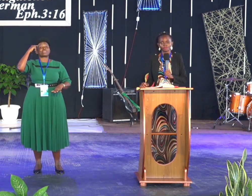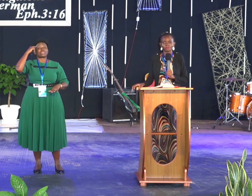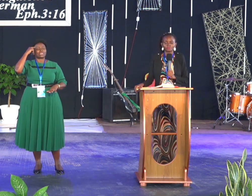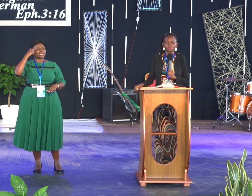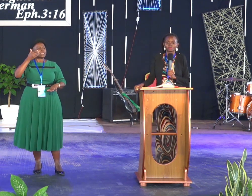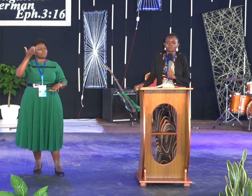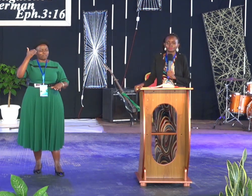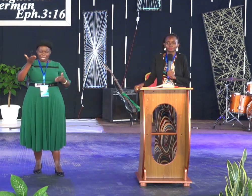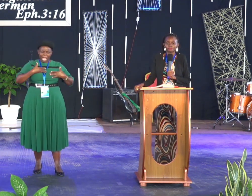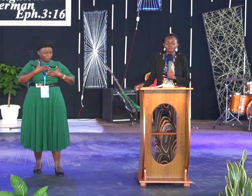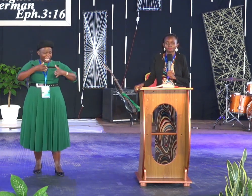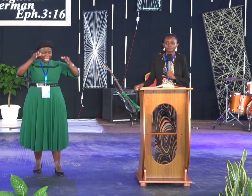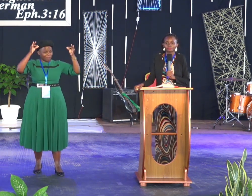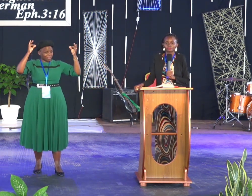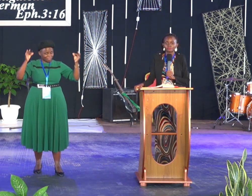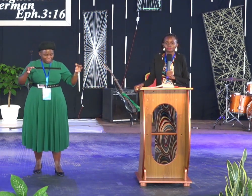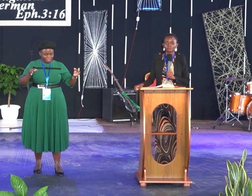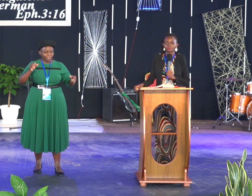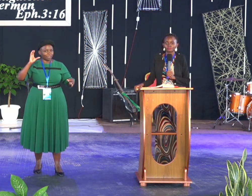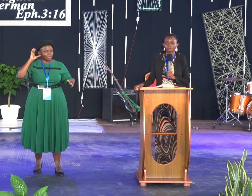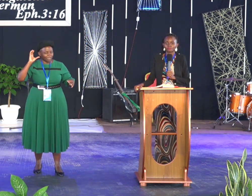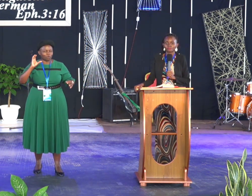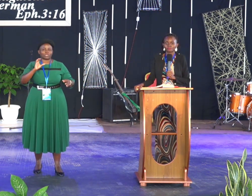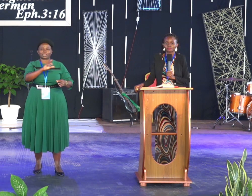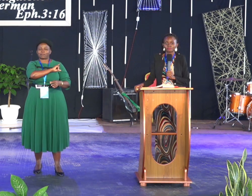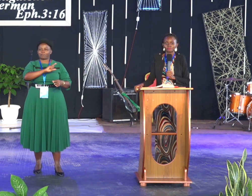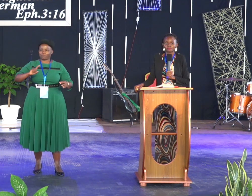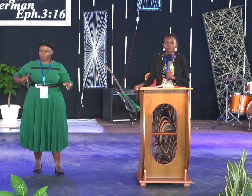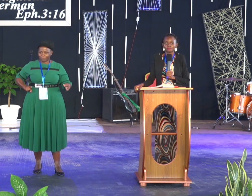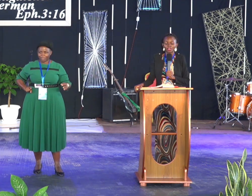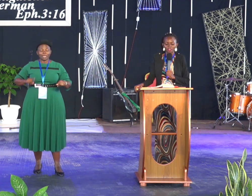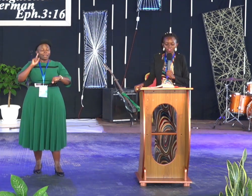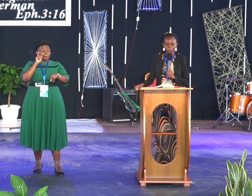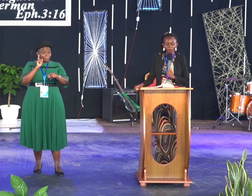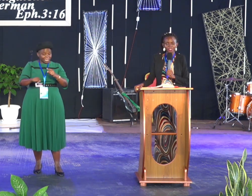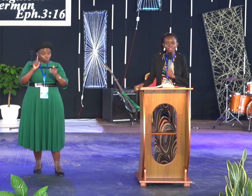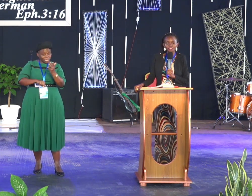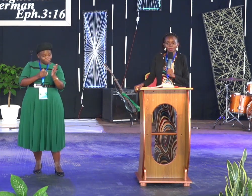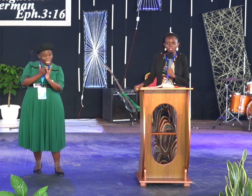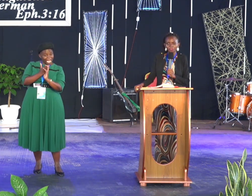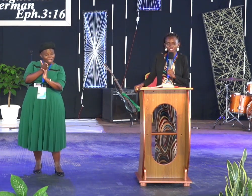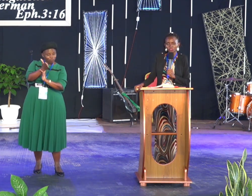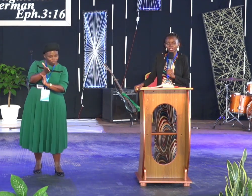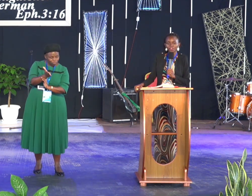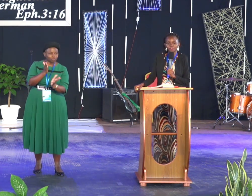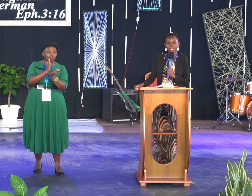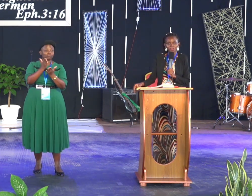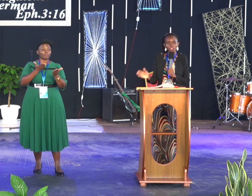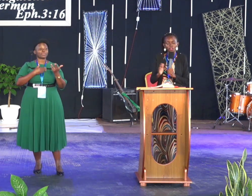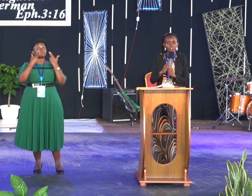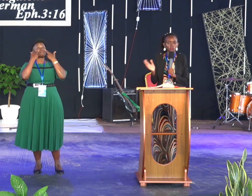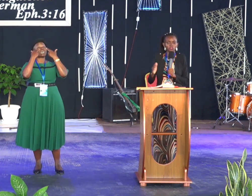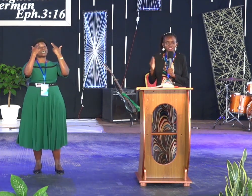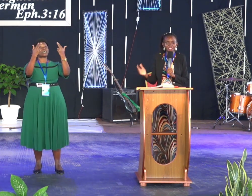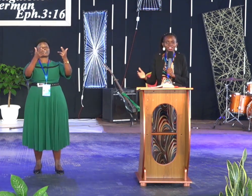byonna bye mbadde nnina mu bulamu, nawulira Mukama. Naye mu byenjiseemu, ndabye Mukama. Job writes in chapter 42 and verse 5,